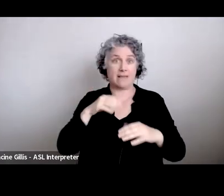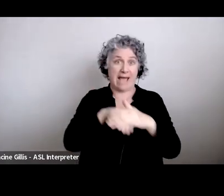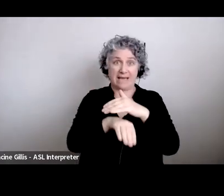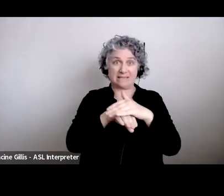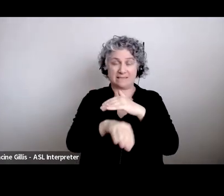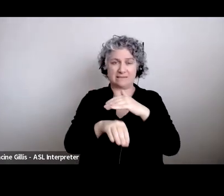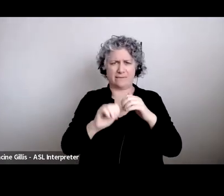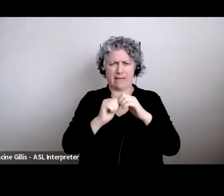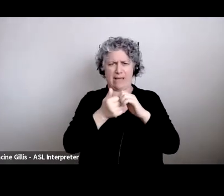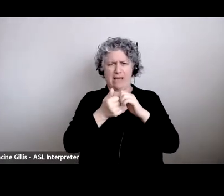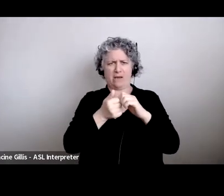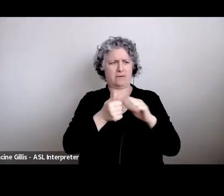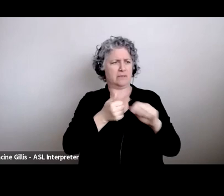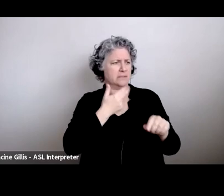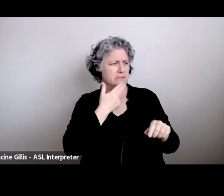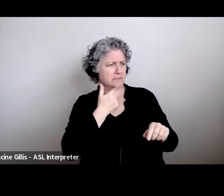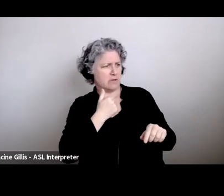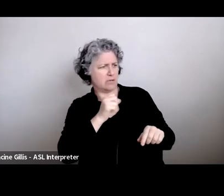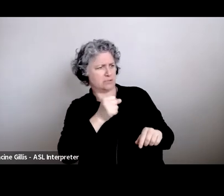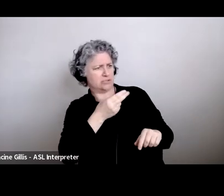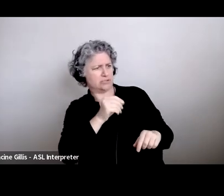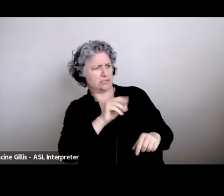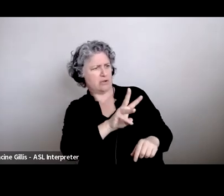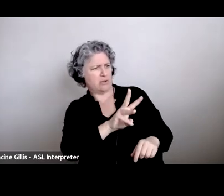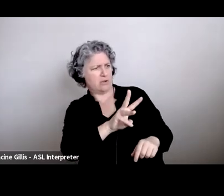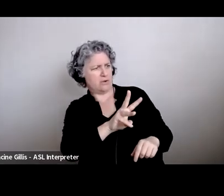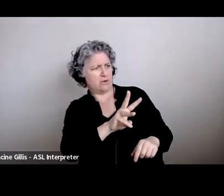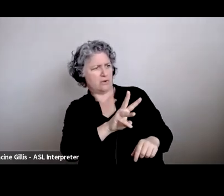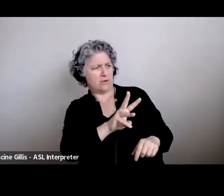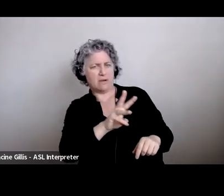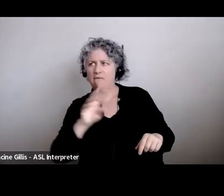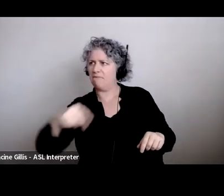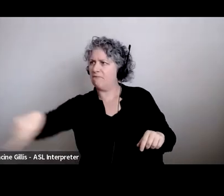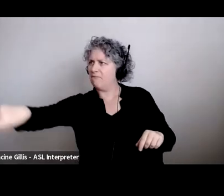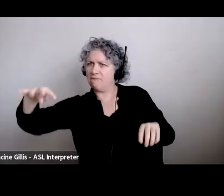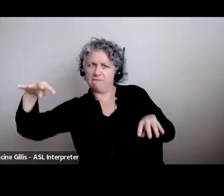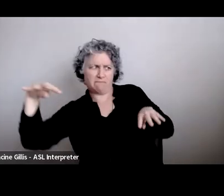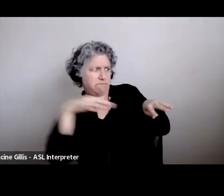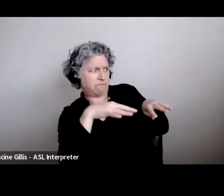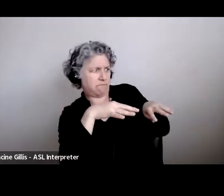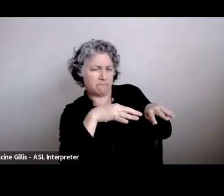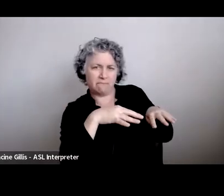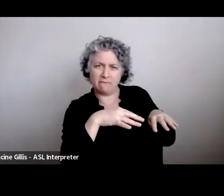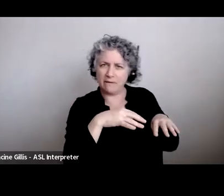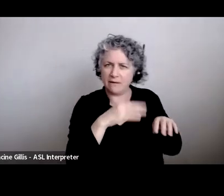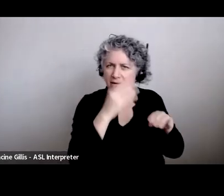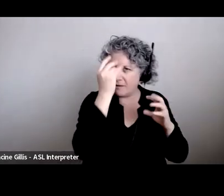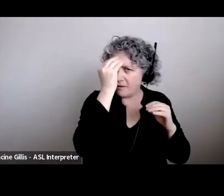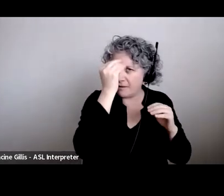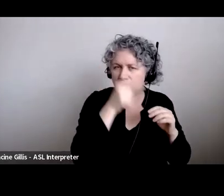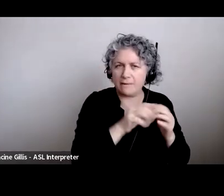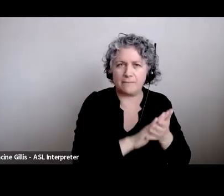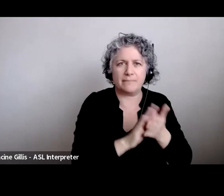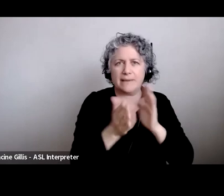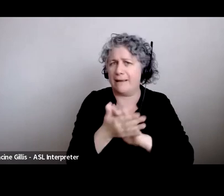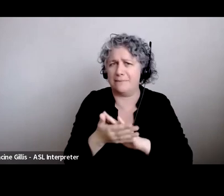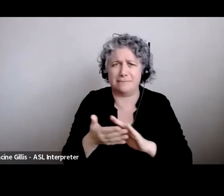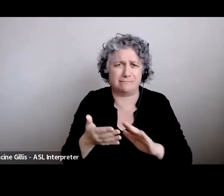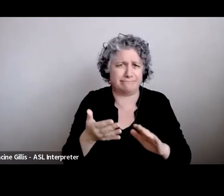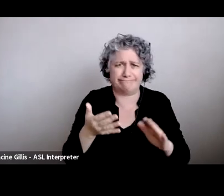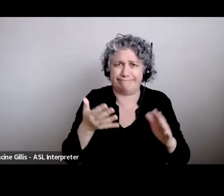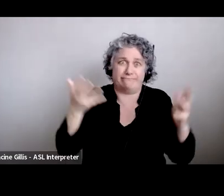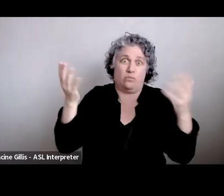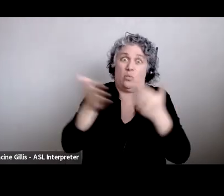how would that small fringe show even get considered to be, turned into a freaking